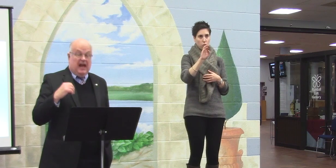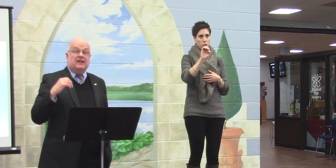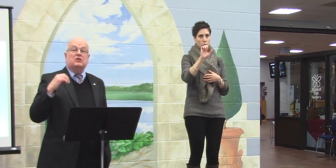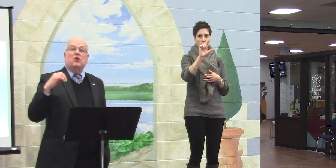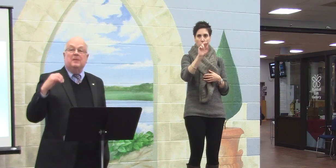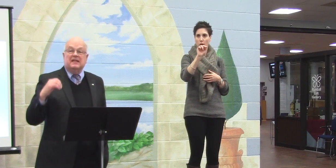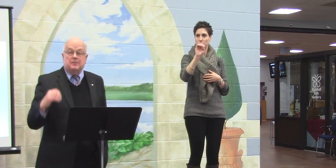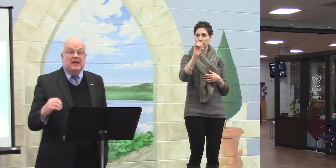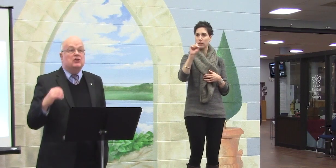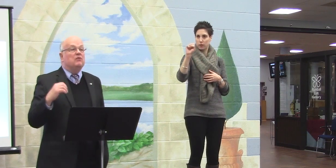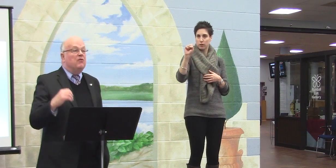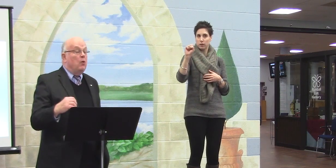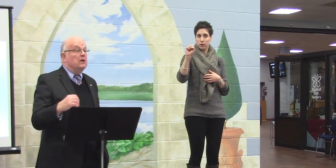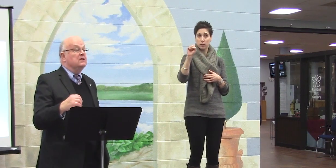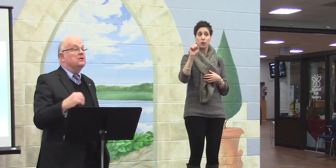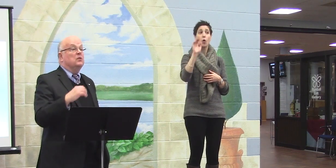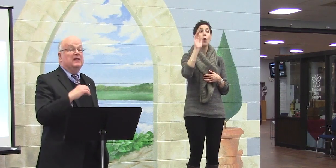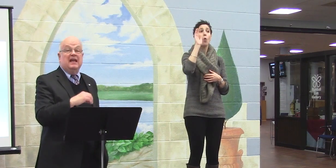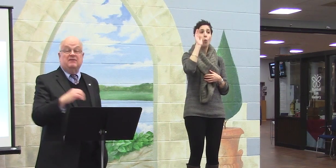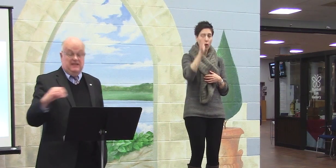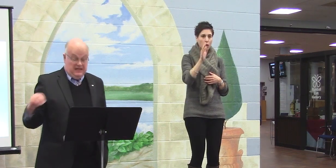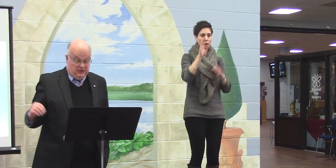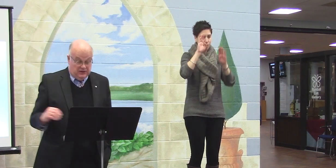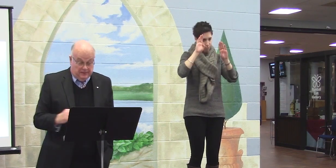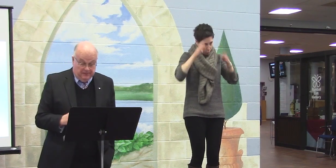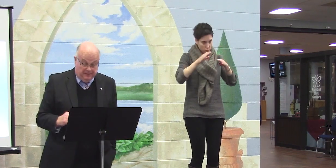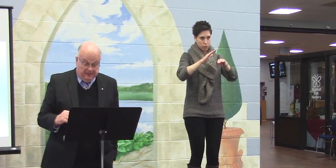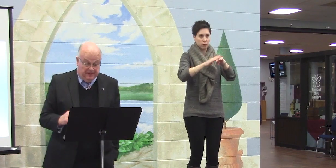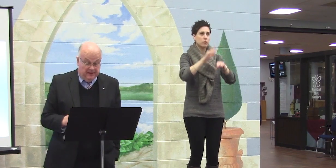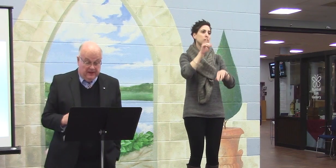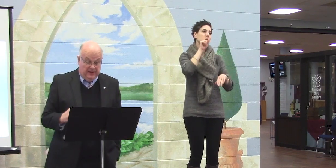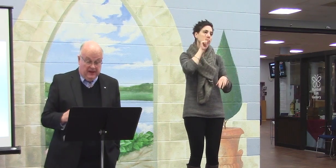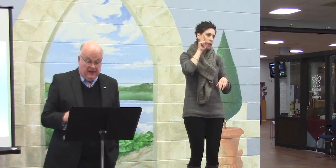And there's going to be a special focus with deaf seniors.